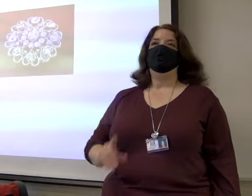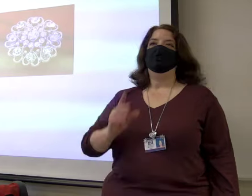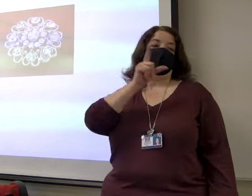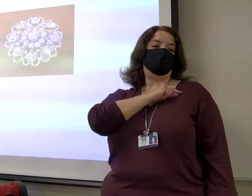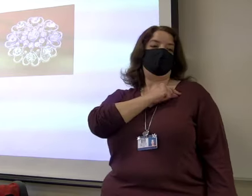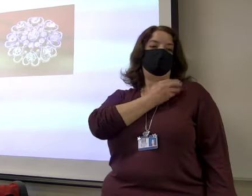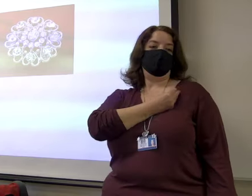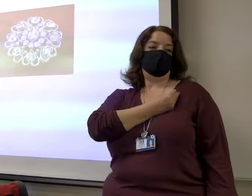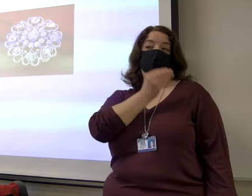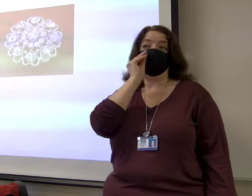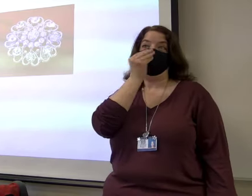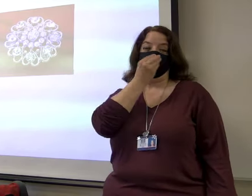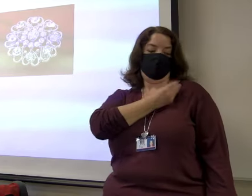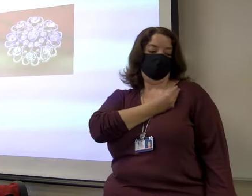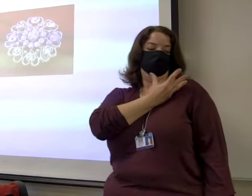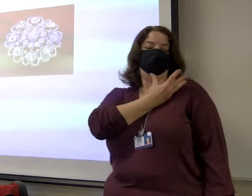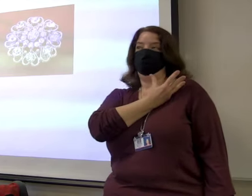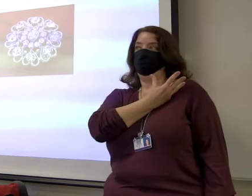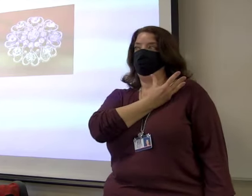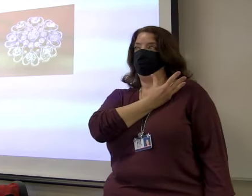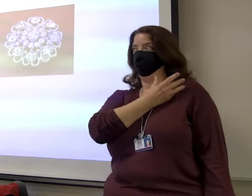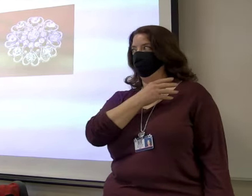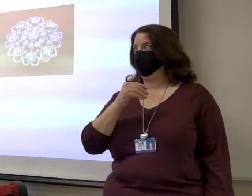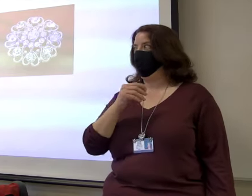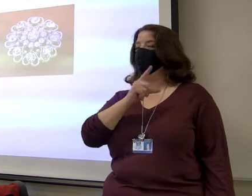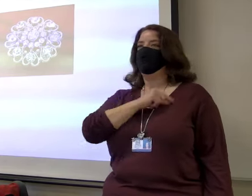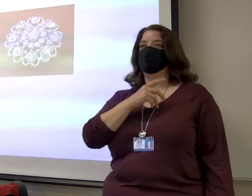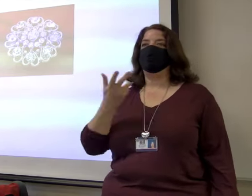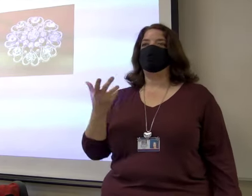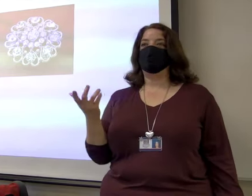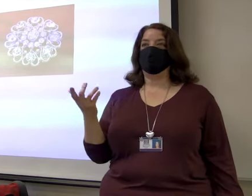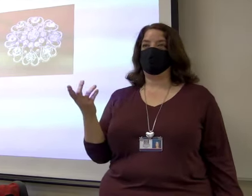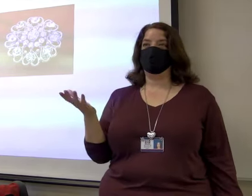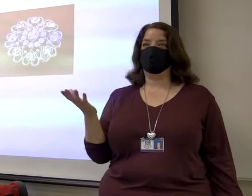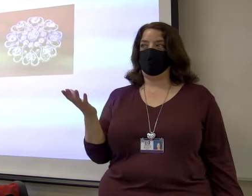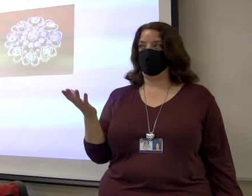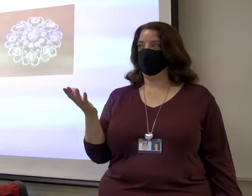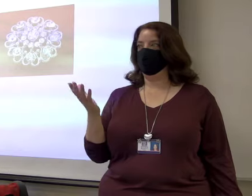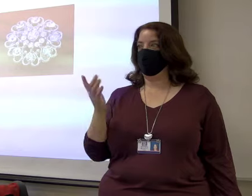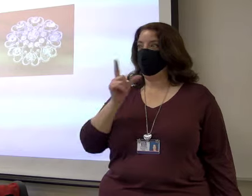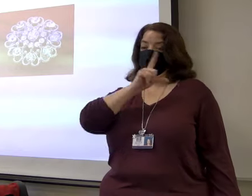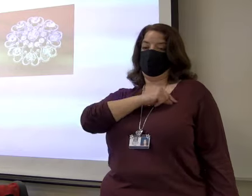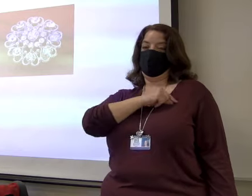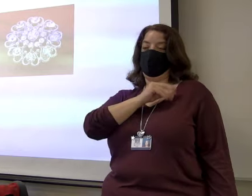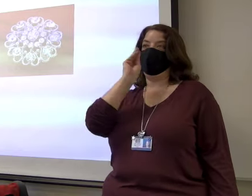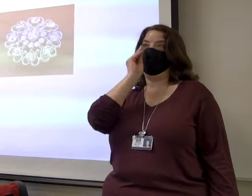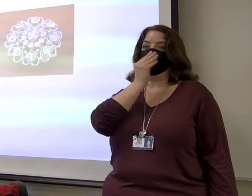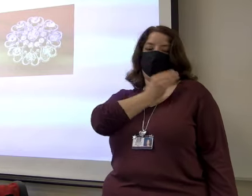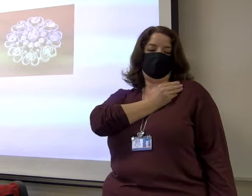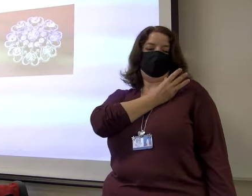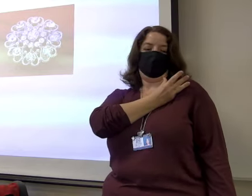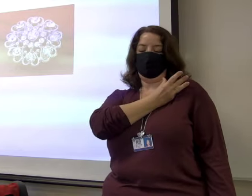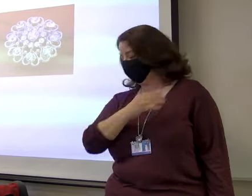This is brooch that's a flower, right? So it's not an actual flower, right? So it's a pin, but it looks like a flower.